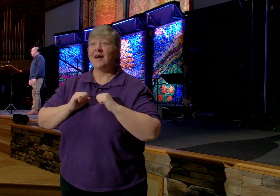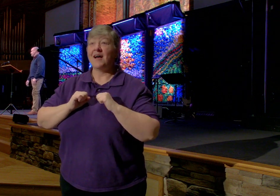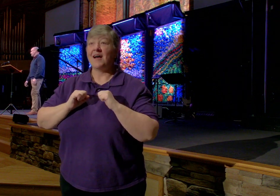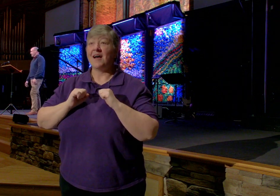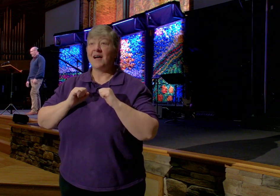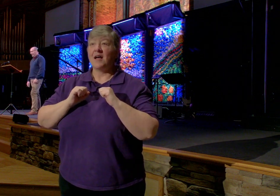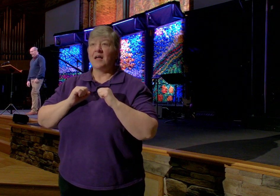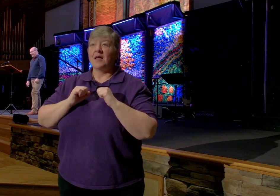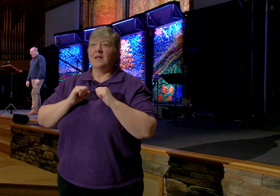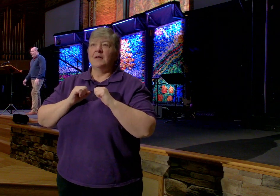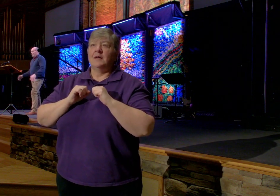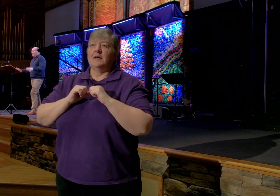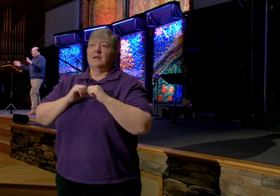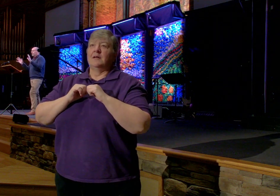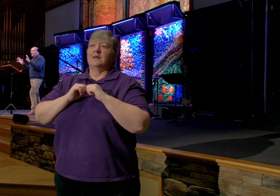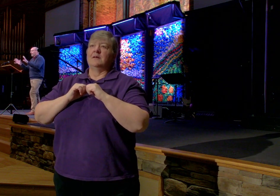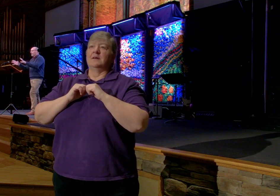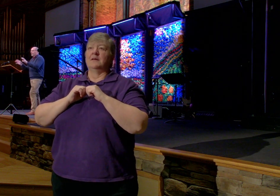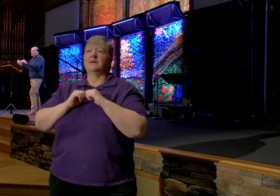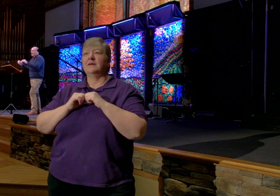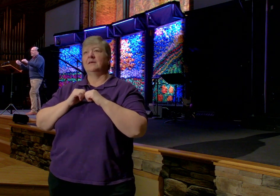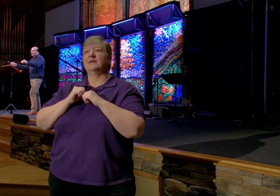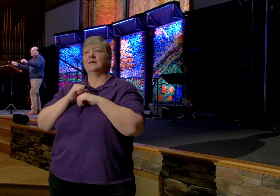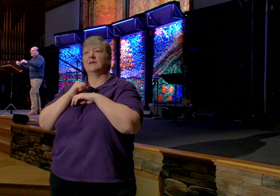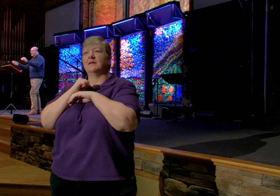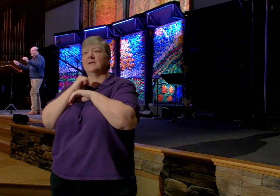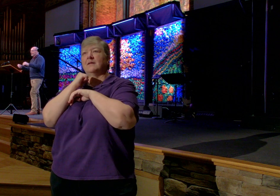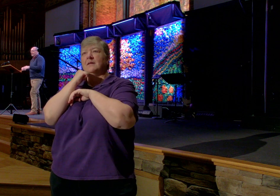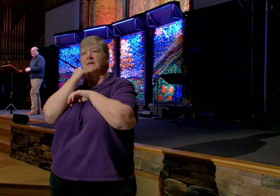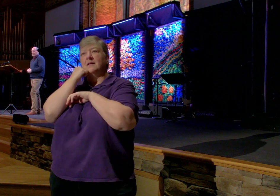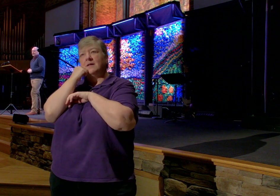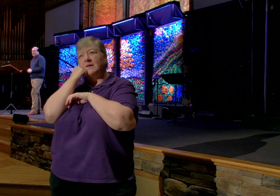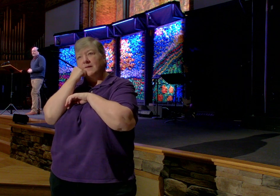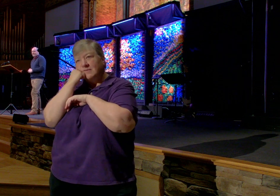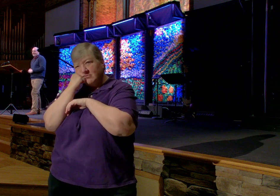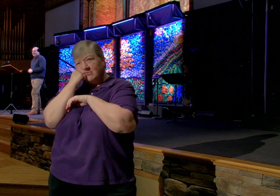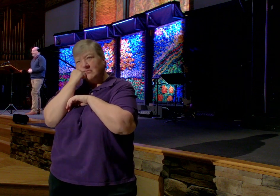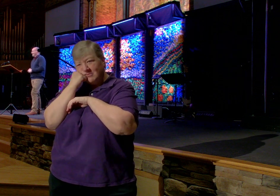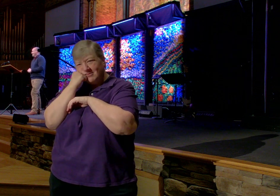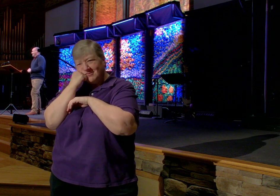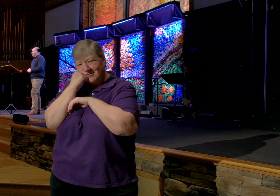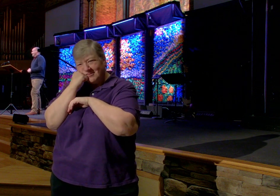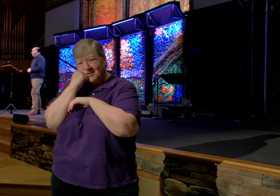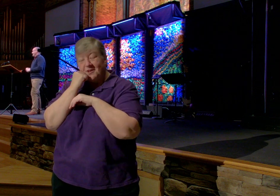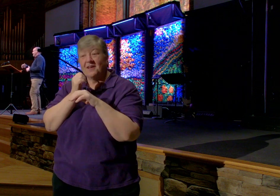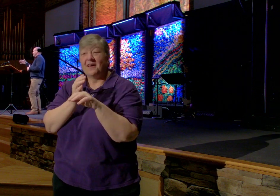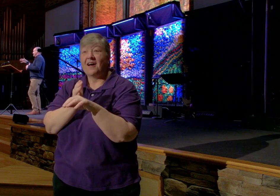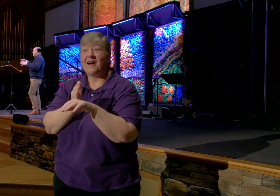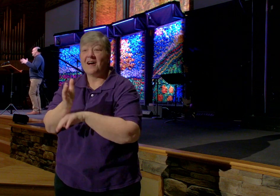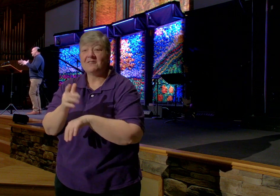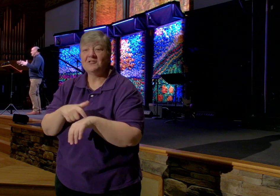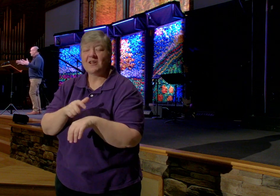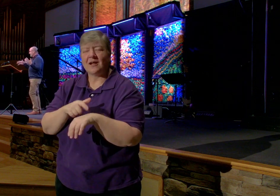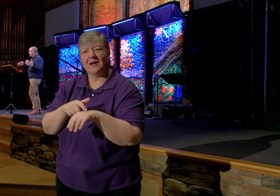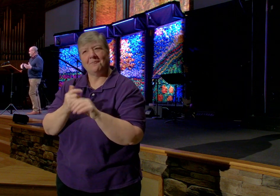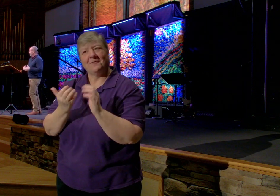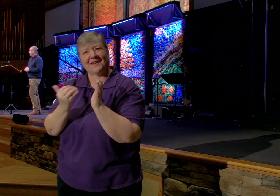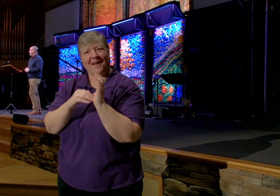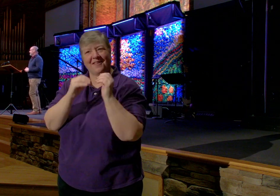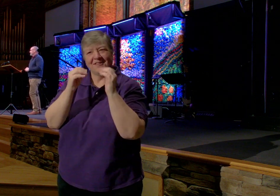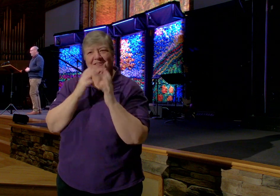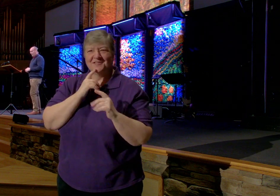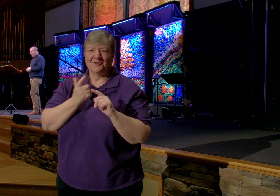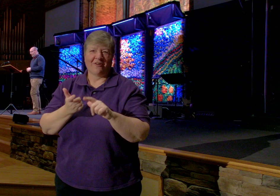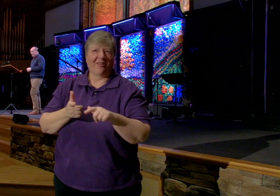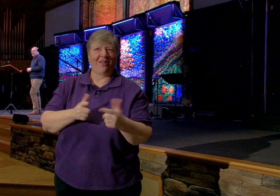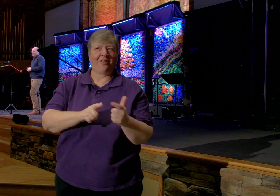uninterested, kind of a slouched position, and after a painful time of seeking reinforcement, and he didn't get it, the teacher kind of